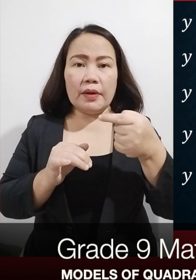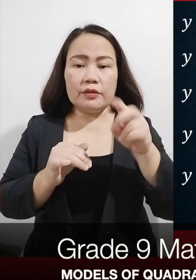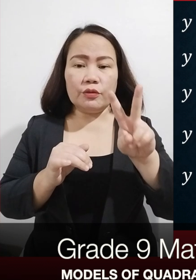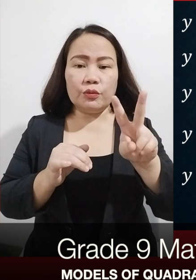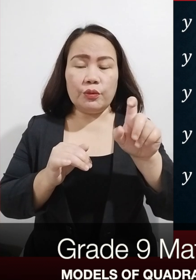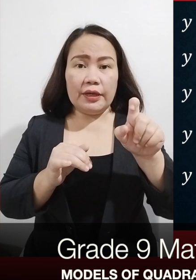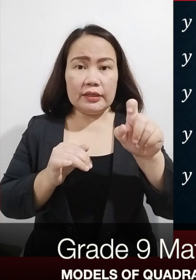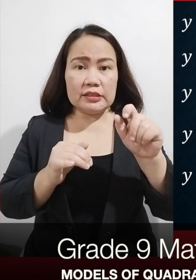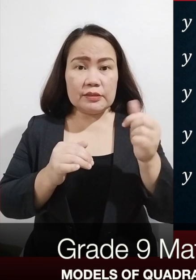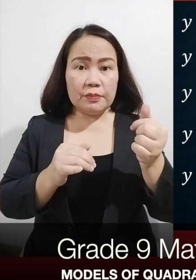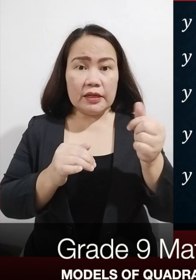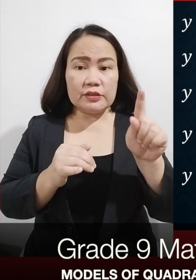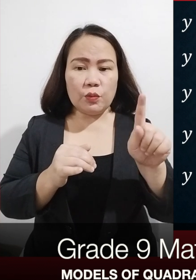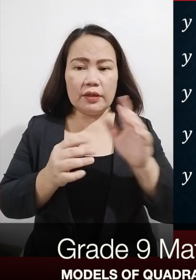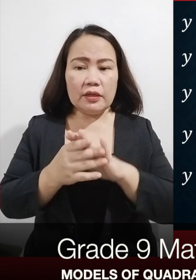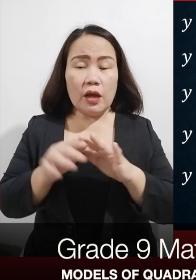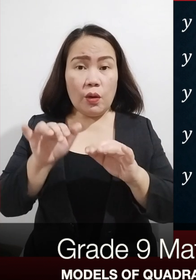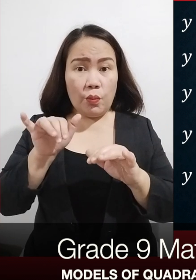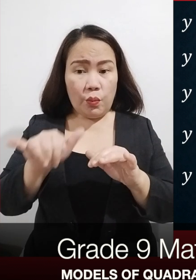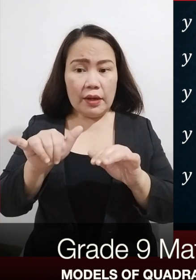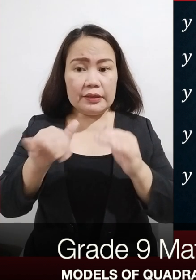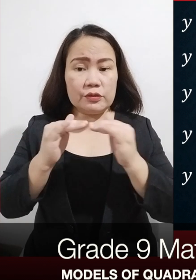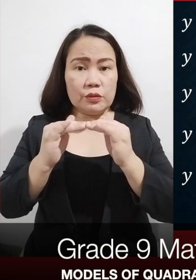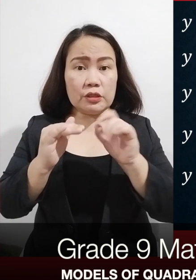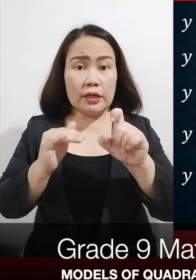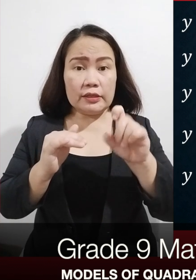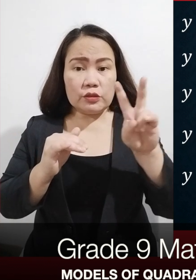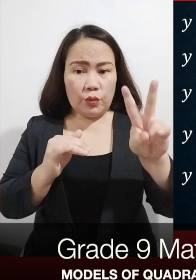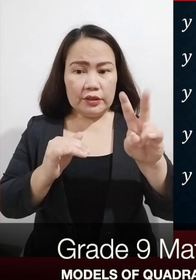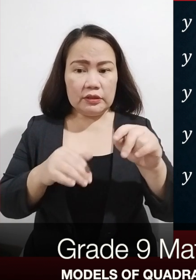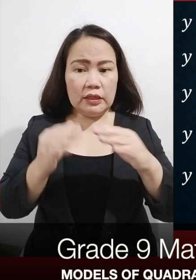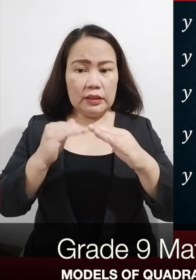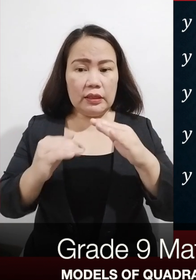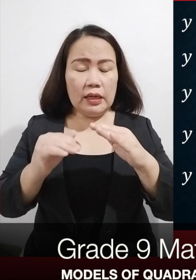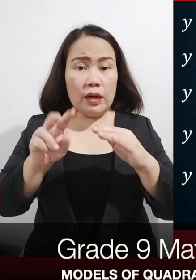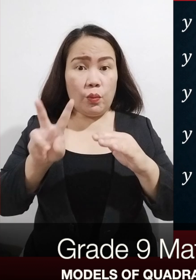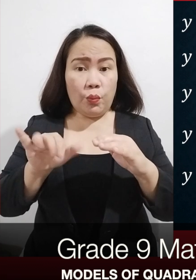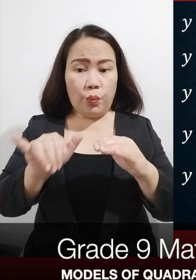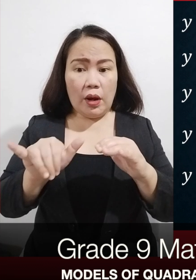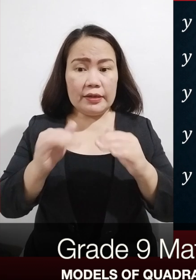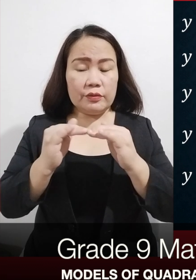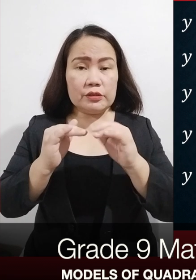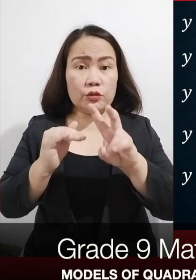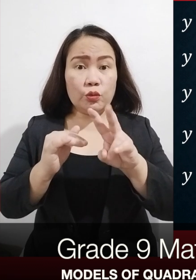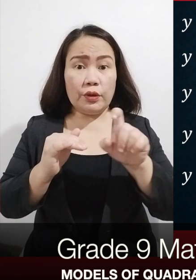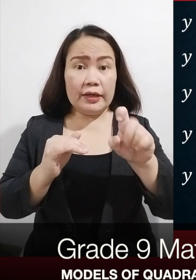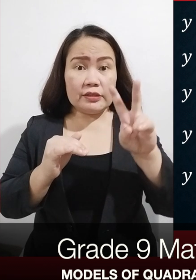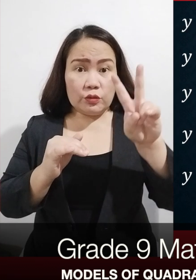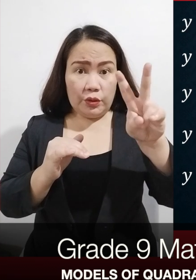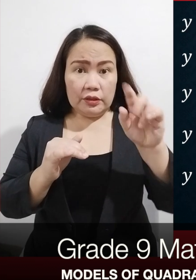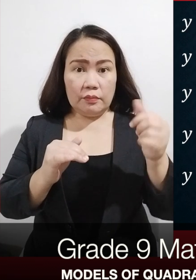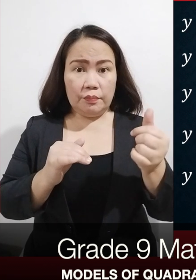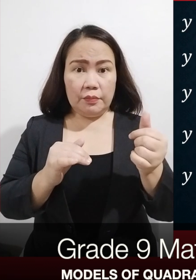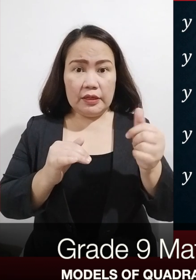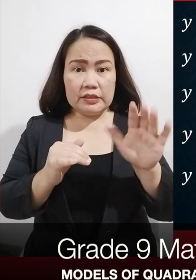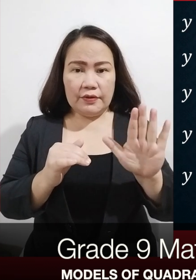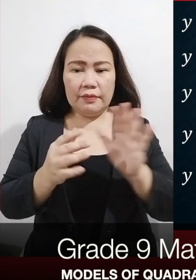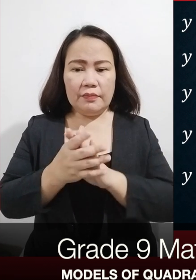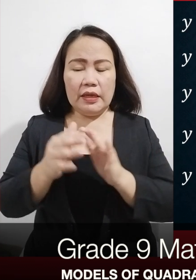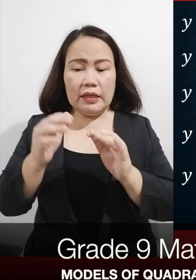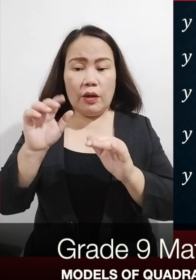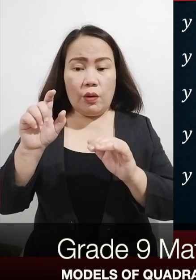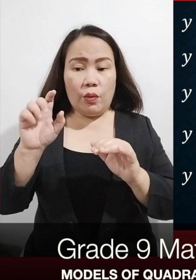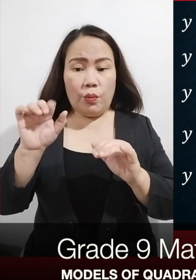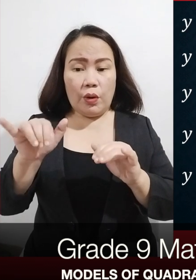minus 2x plus 1, y is equal to x squared, y is equal to 2x squared plus 5, y is equal to x